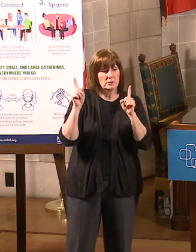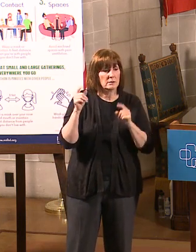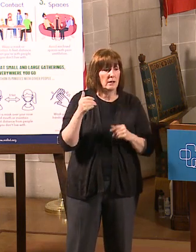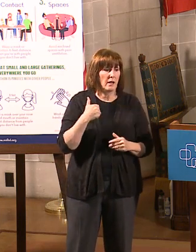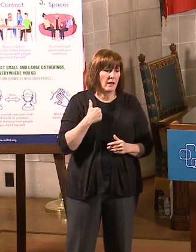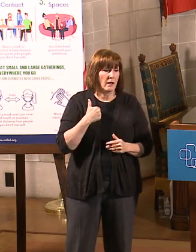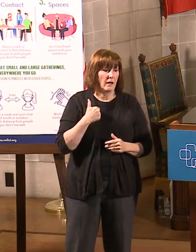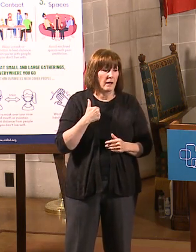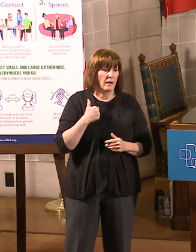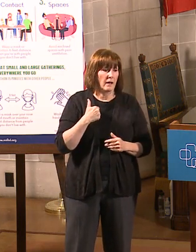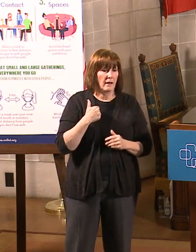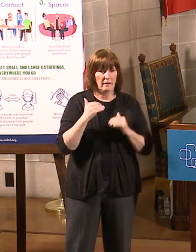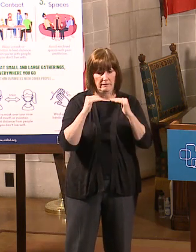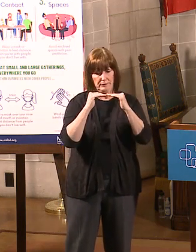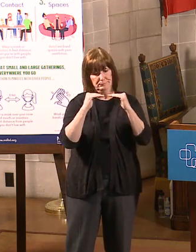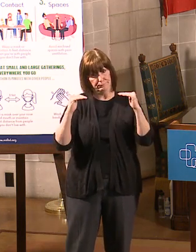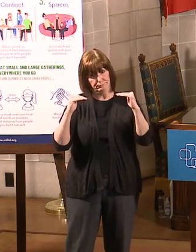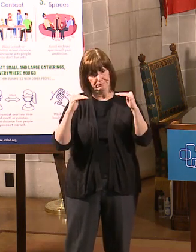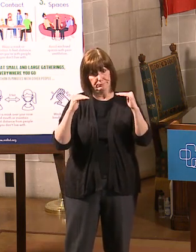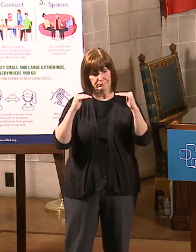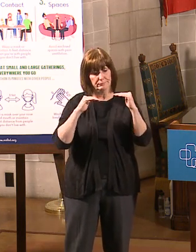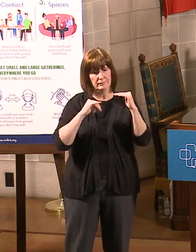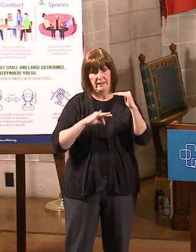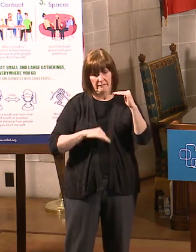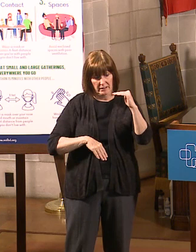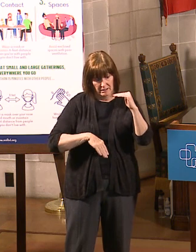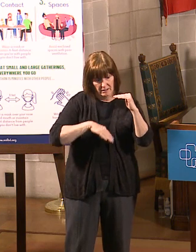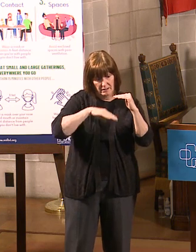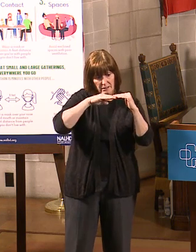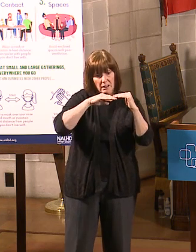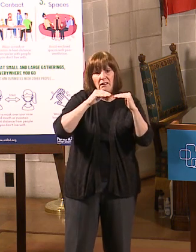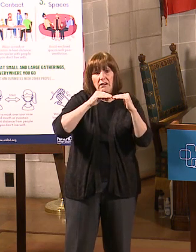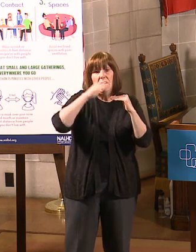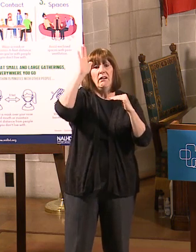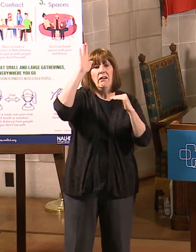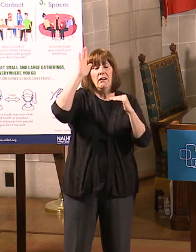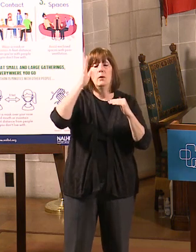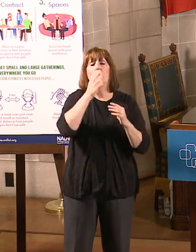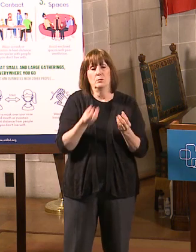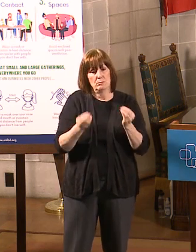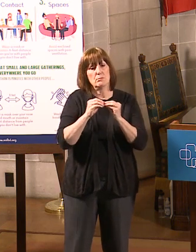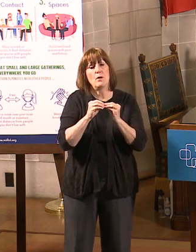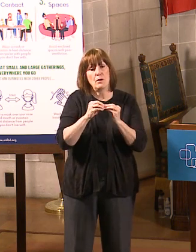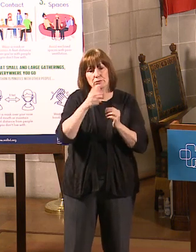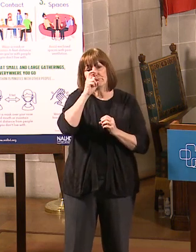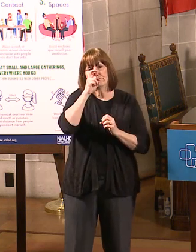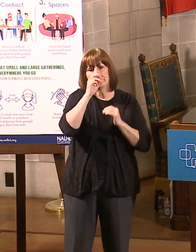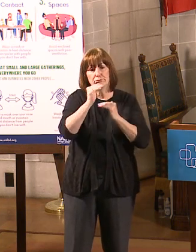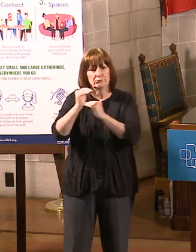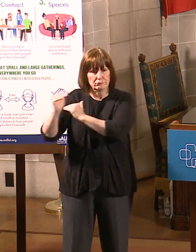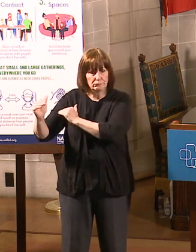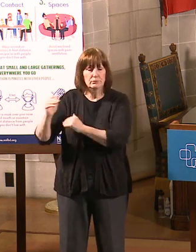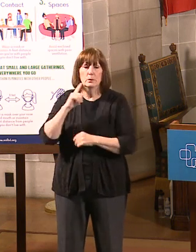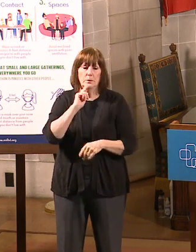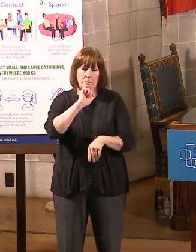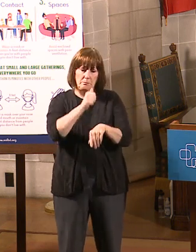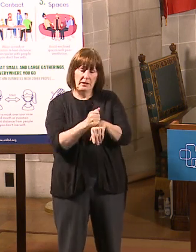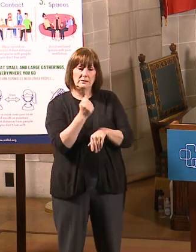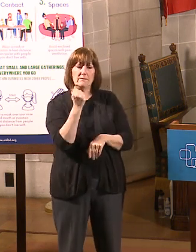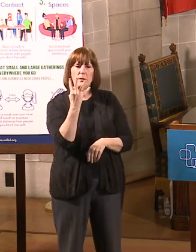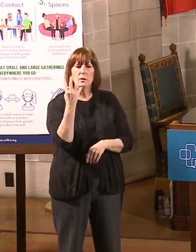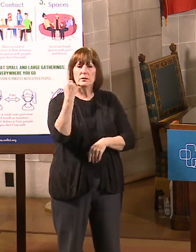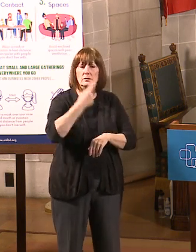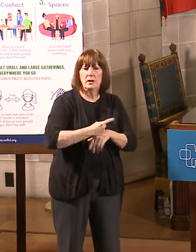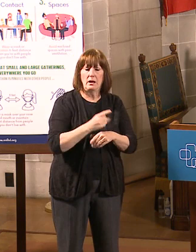a threshold where we will have further restrictions. That's when we reach the red zone. It'll be based on a 14-day rolling average of